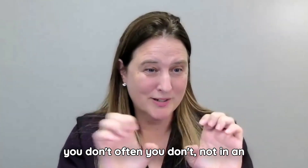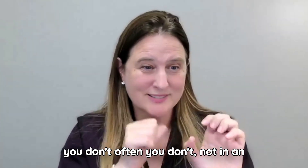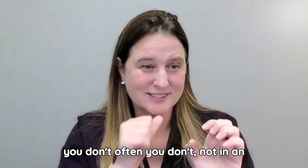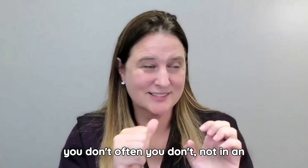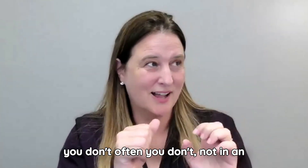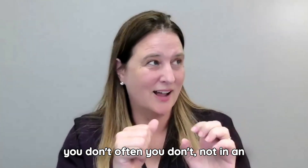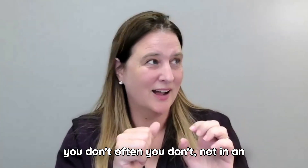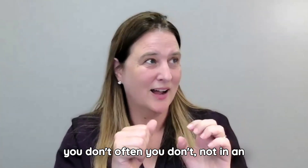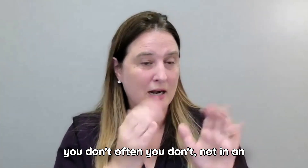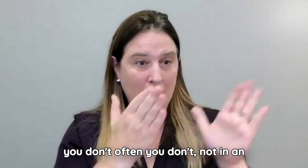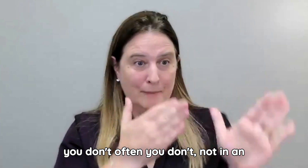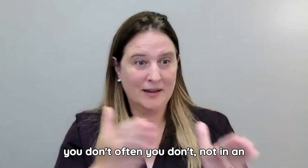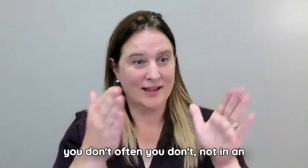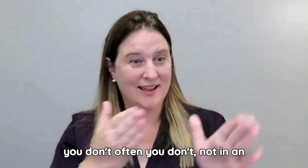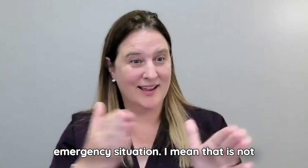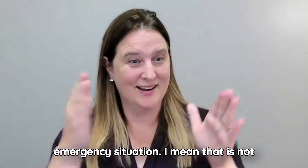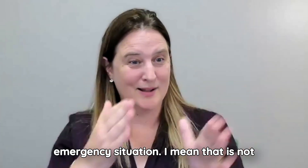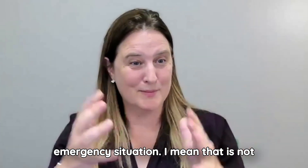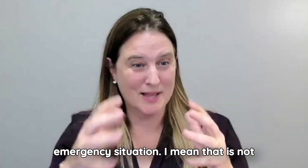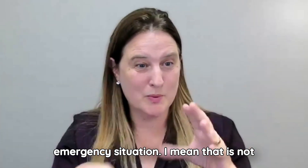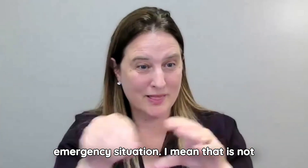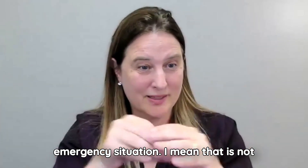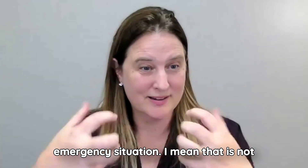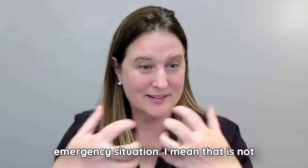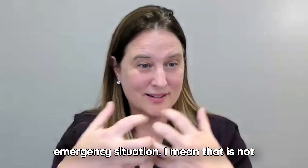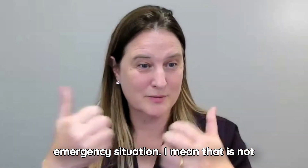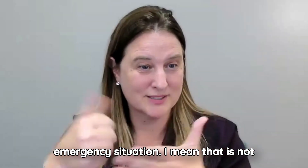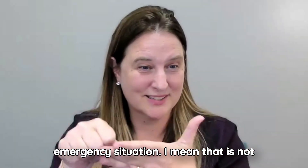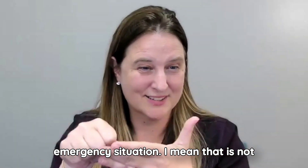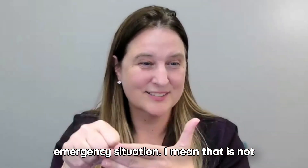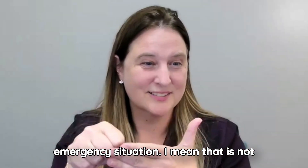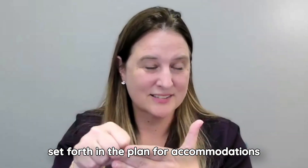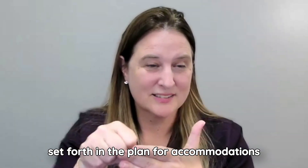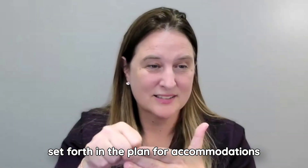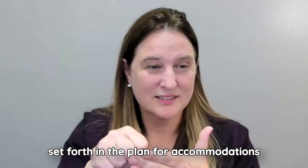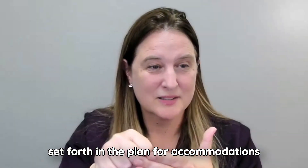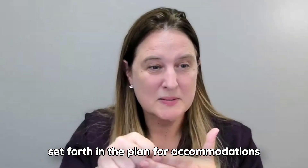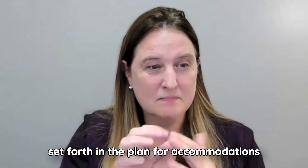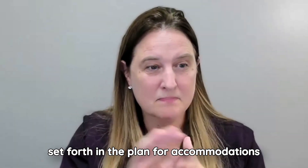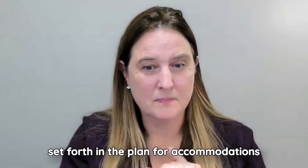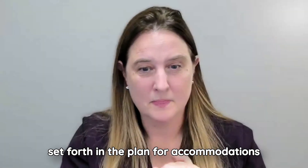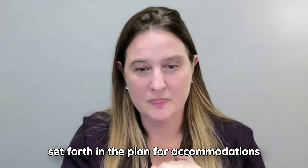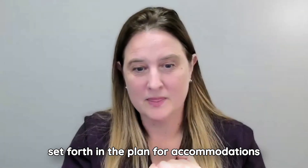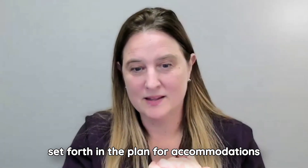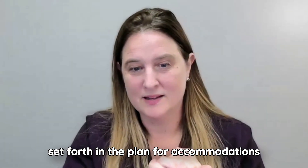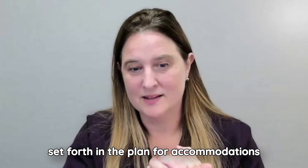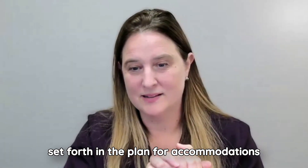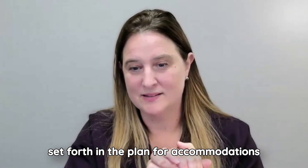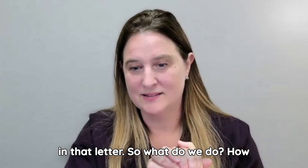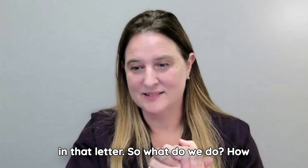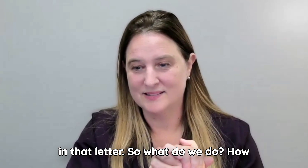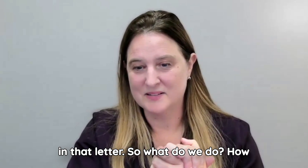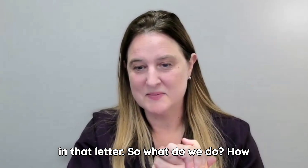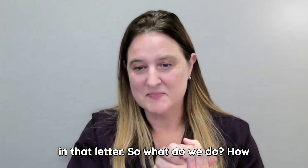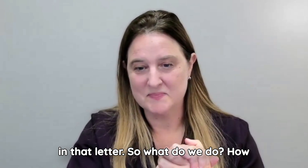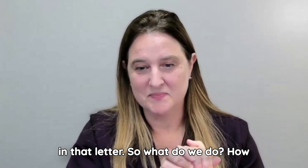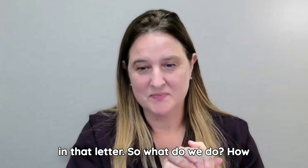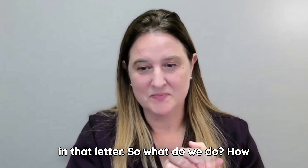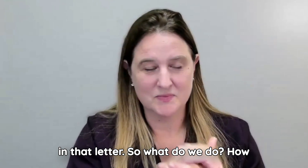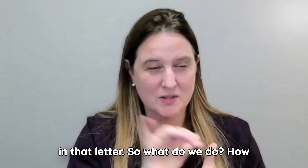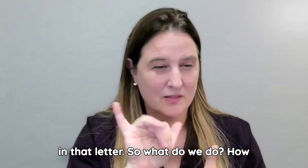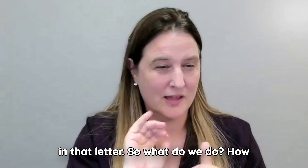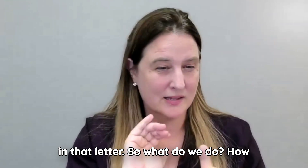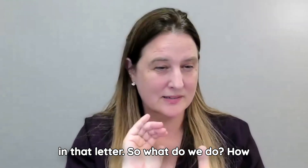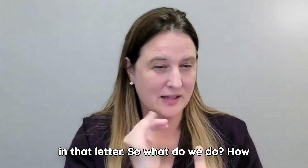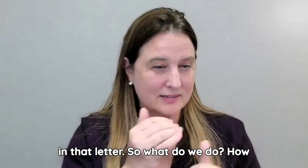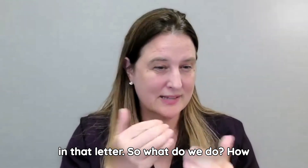don't. Often you don't, not in an emergency situation. I mean, that is not set forth in the plan for